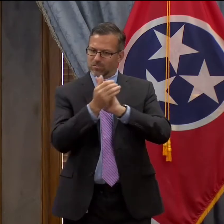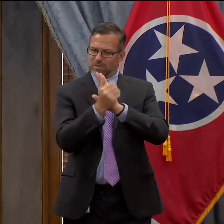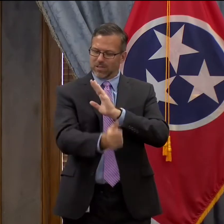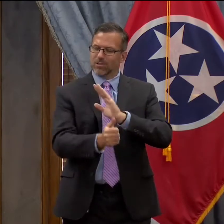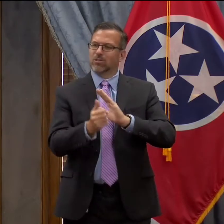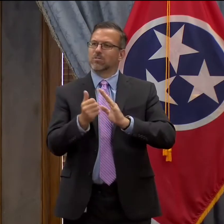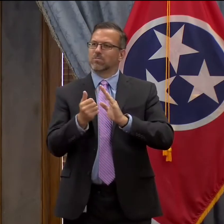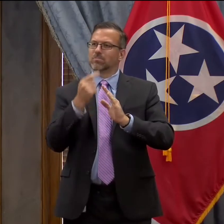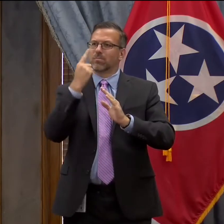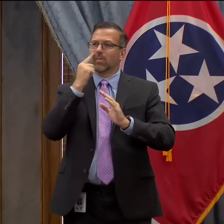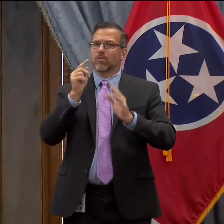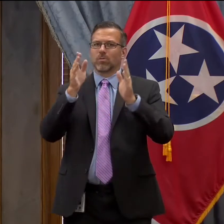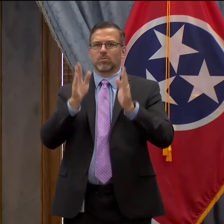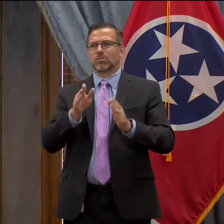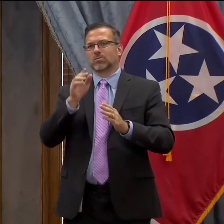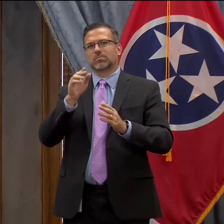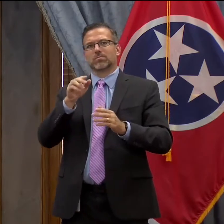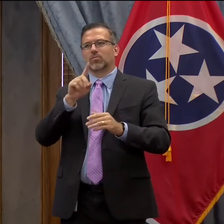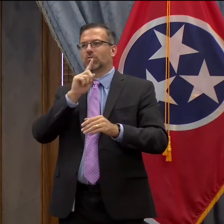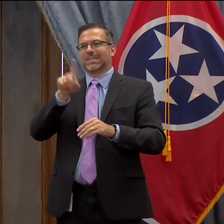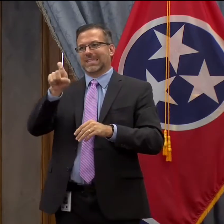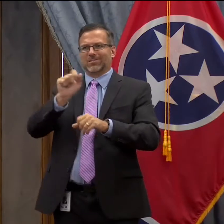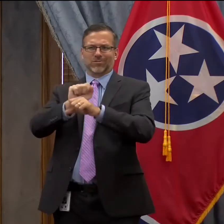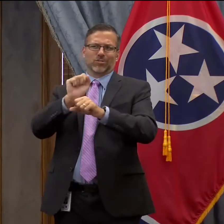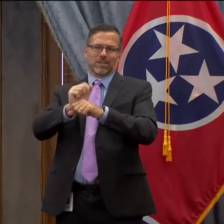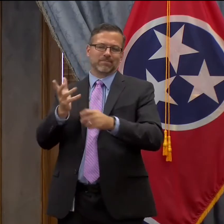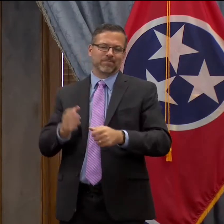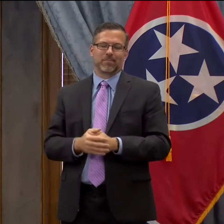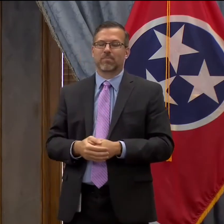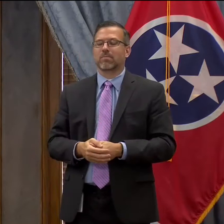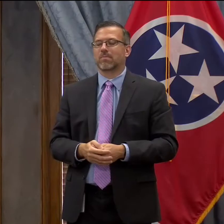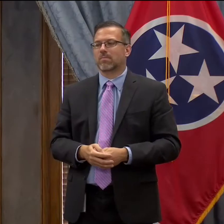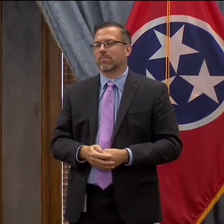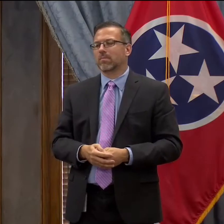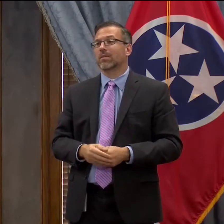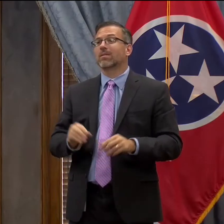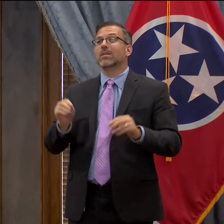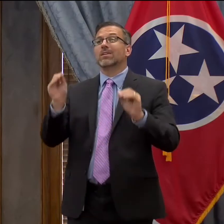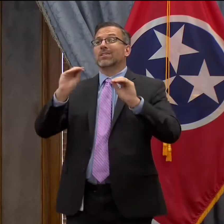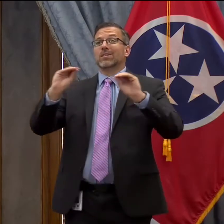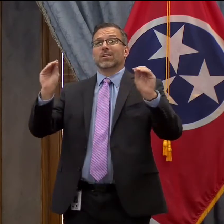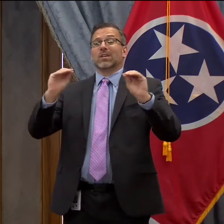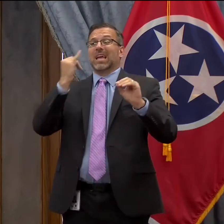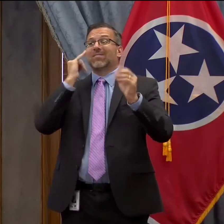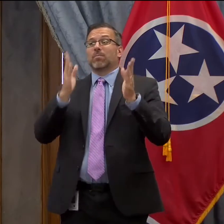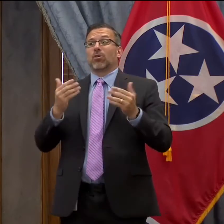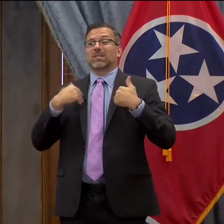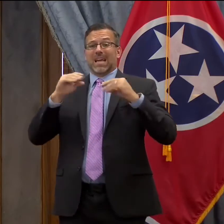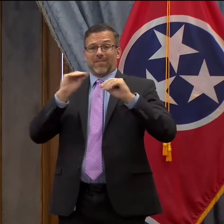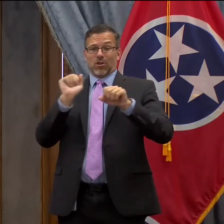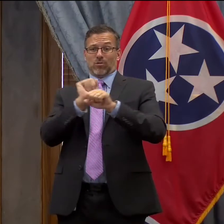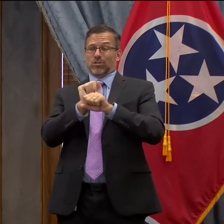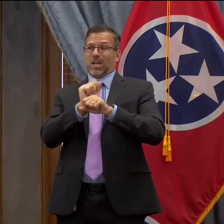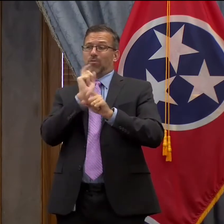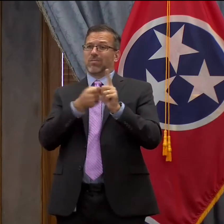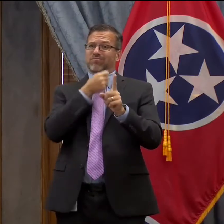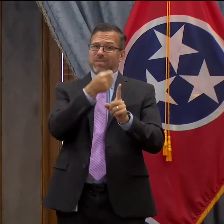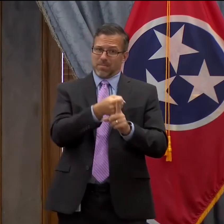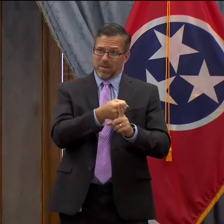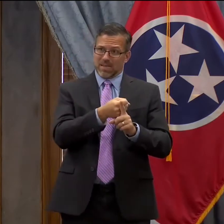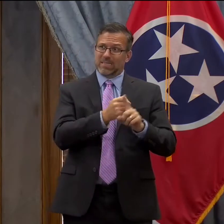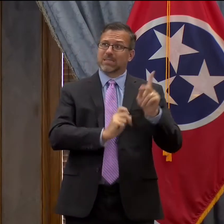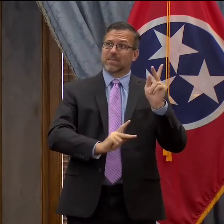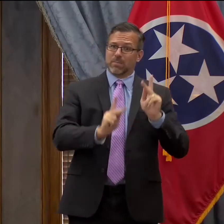a Tennessean that needs a job. Unemployment impacts individuals significantly, but it also impacts